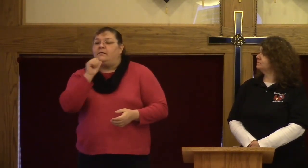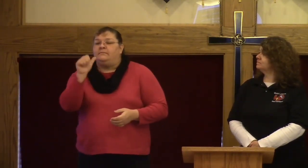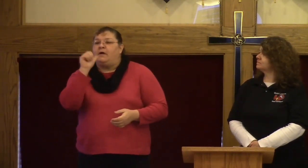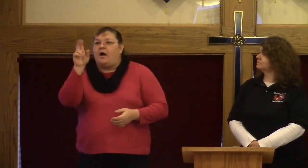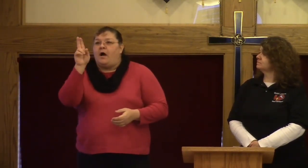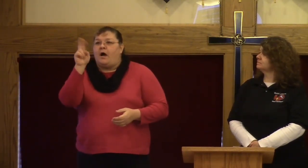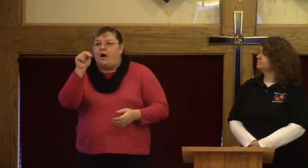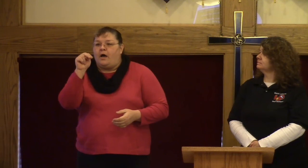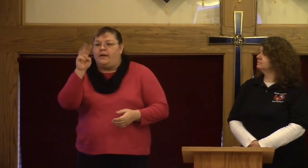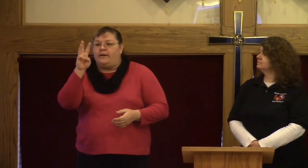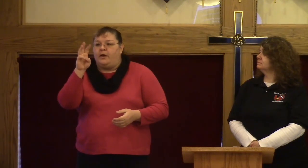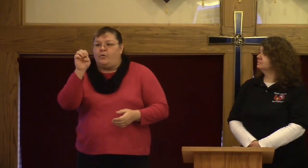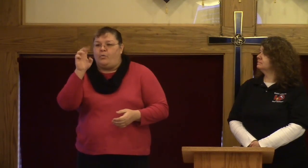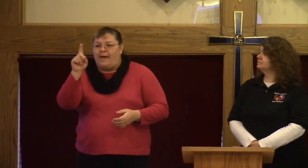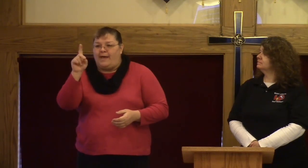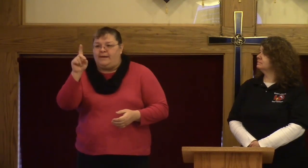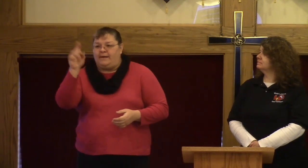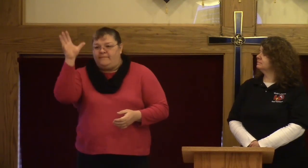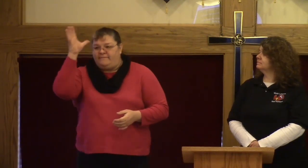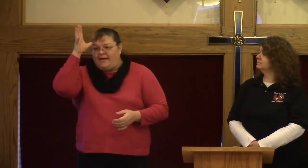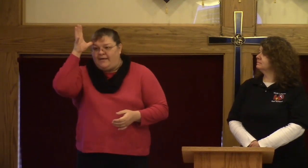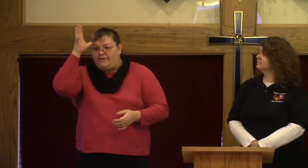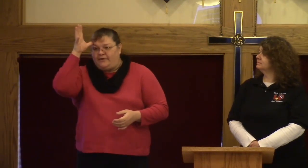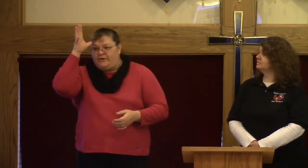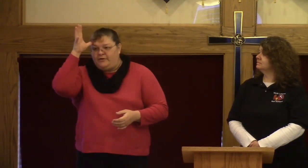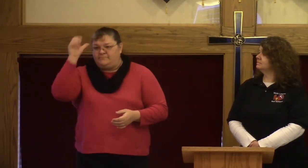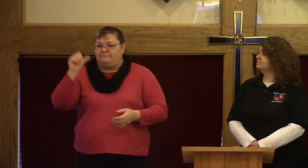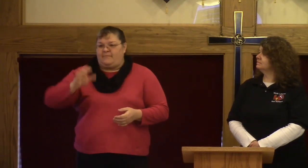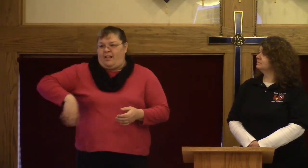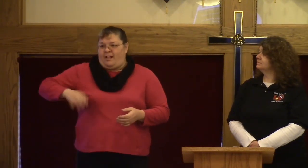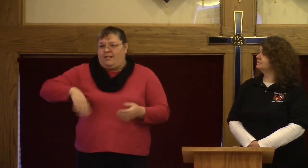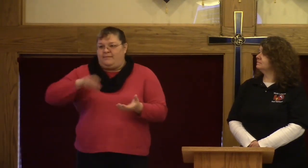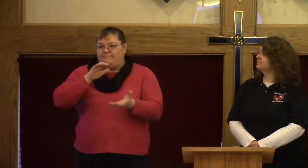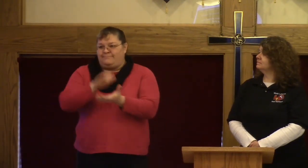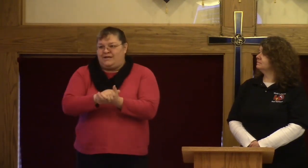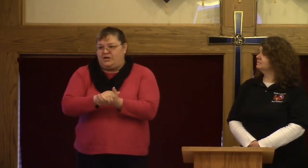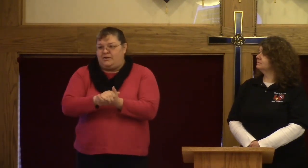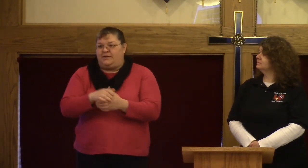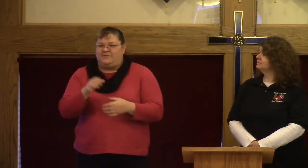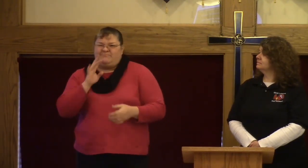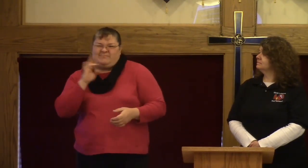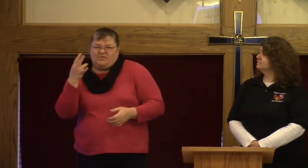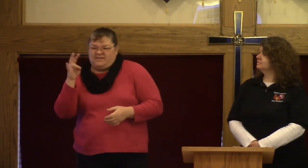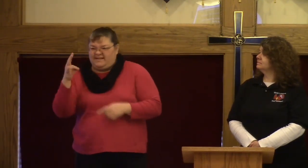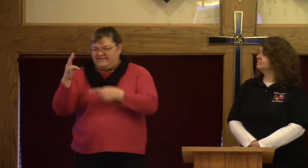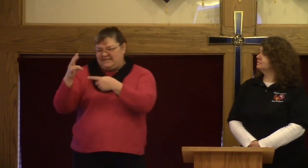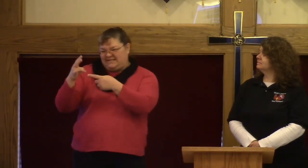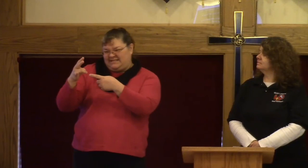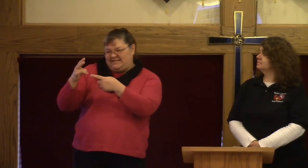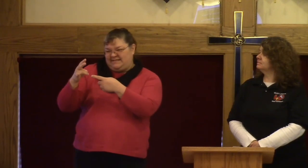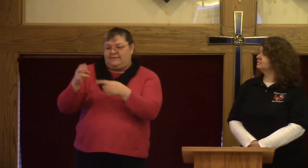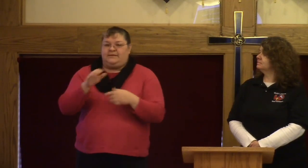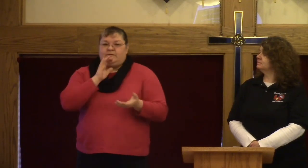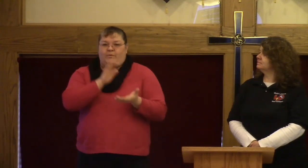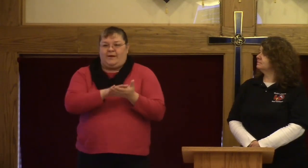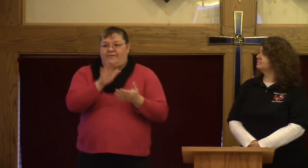wife wed father. He wasn't yet married. He was 17 years